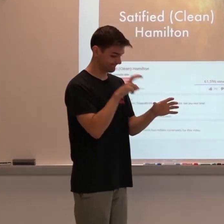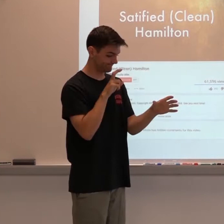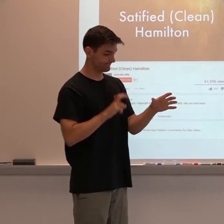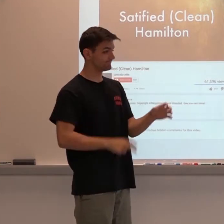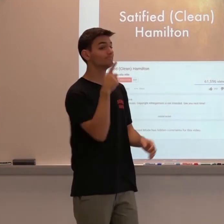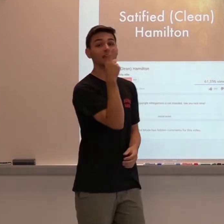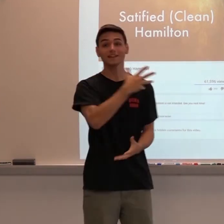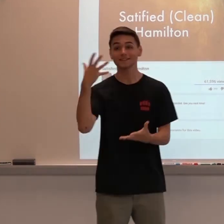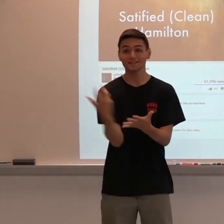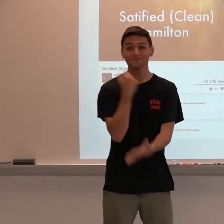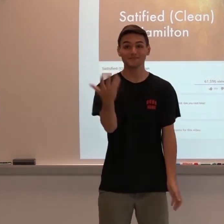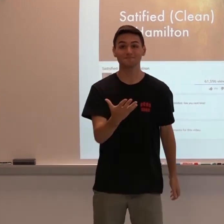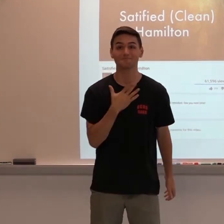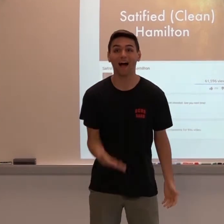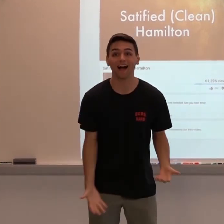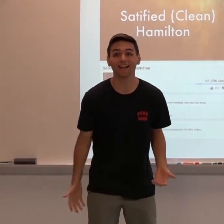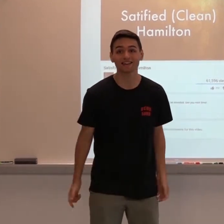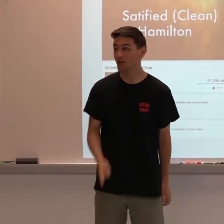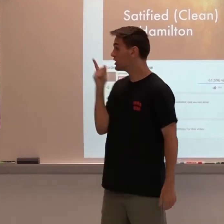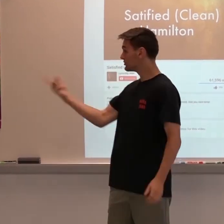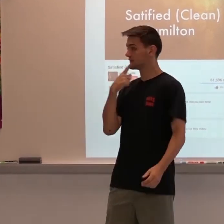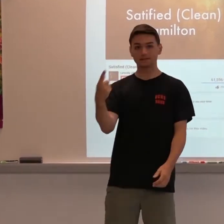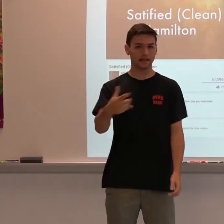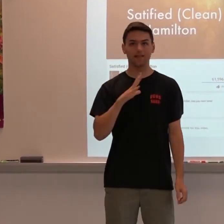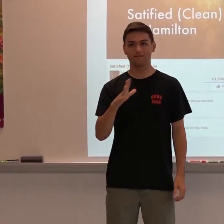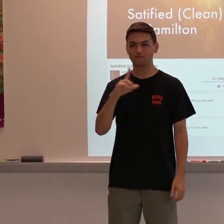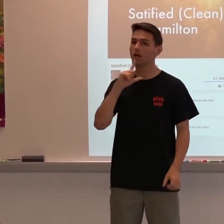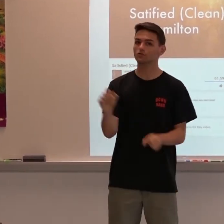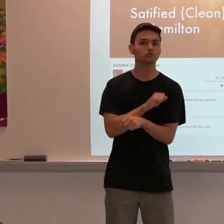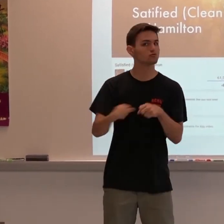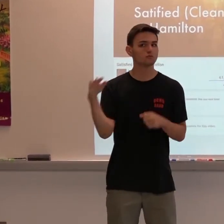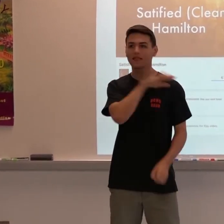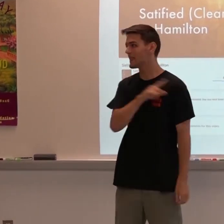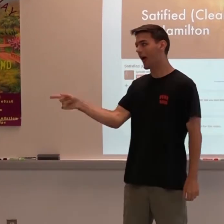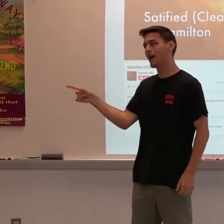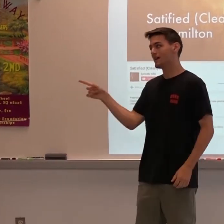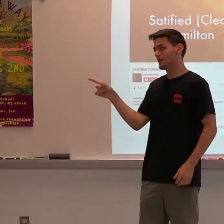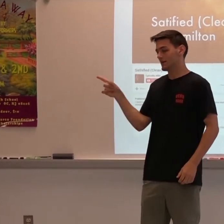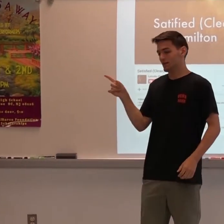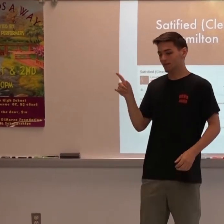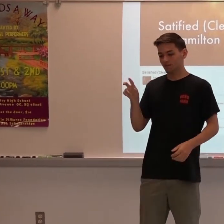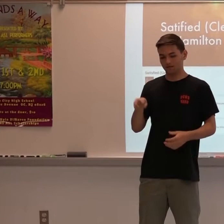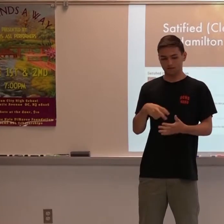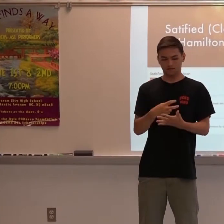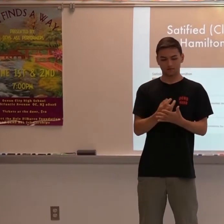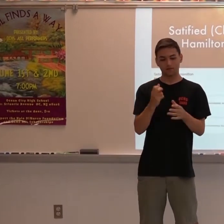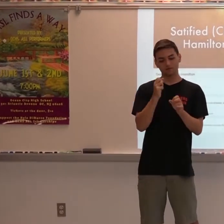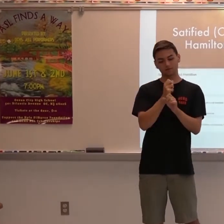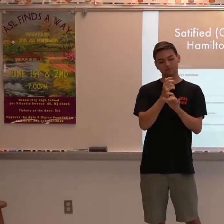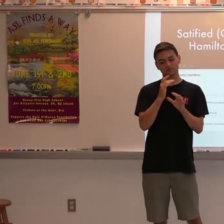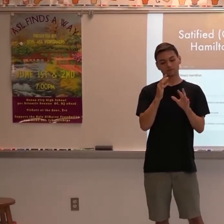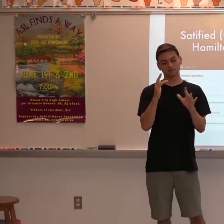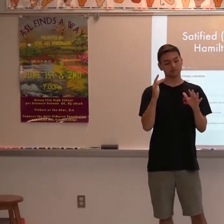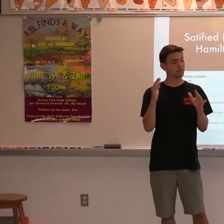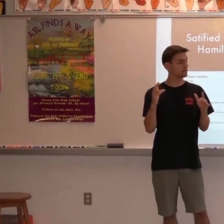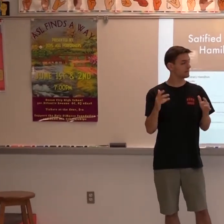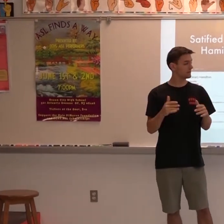silently resign. He'd be mine. She'll say I'm fine. She'd be lying. But when I fantasize at